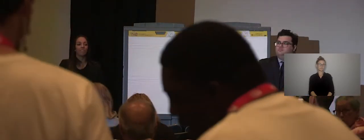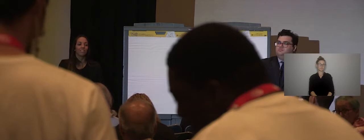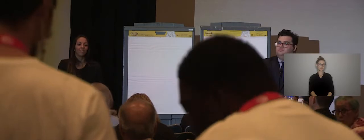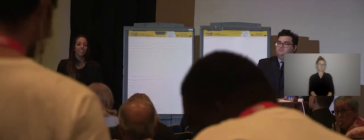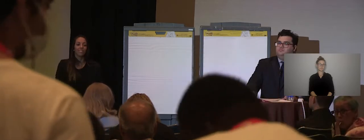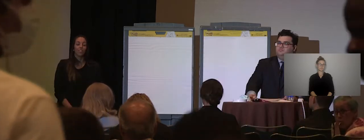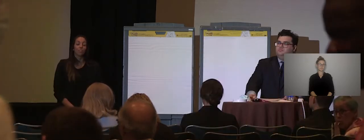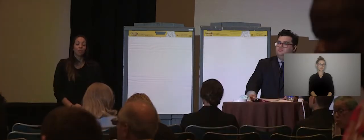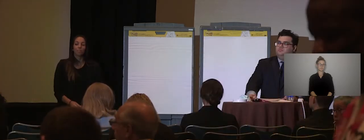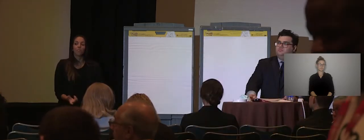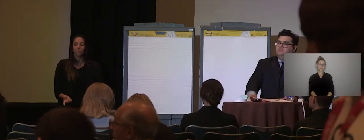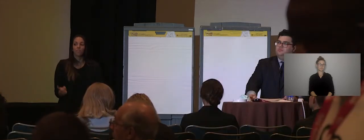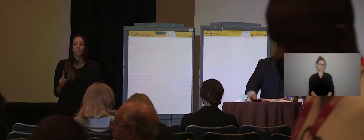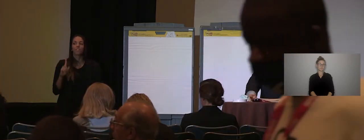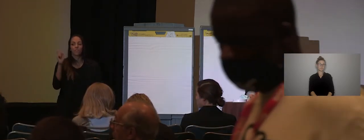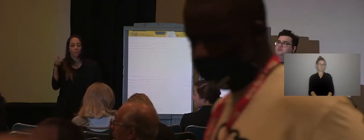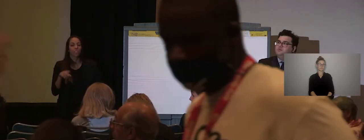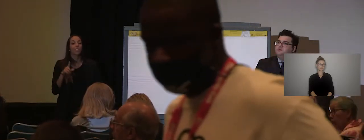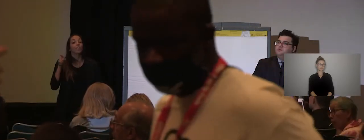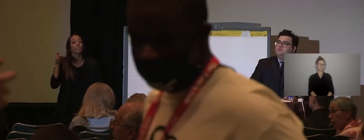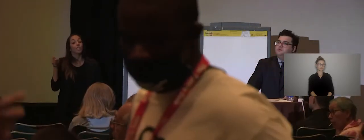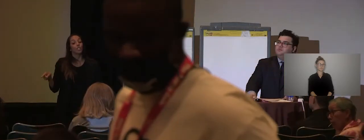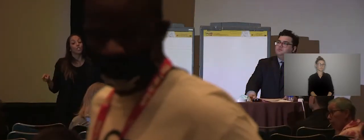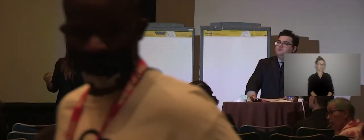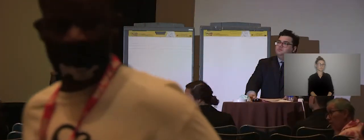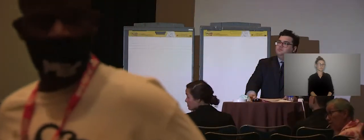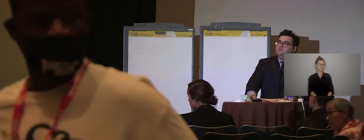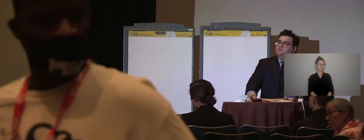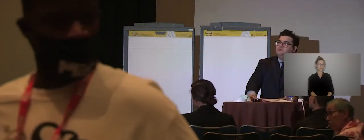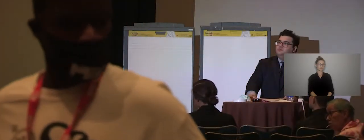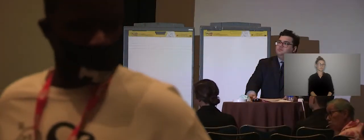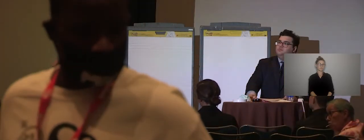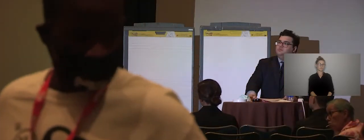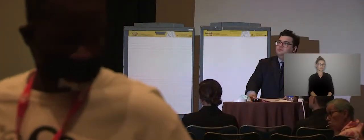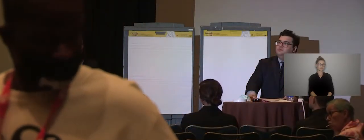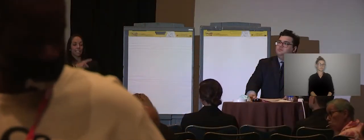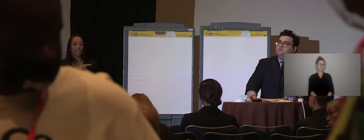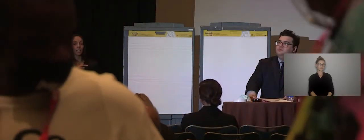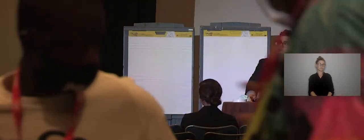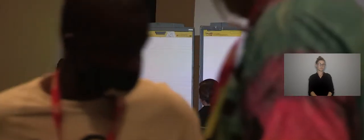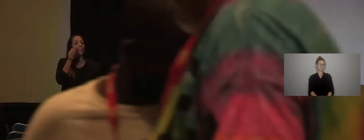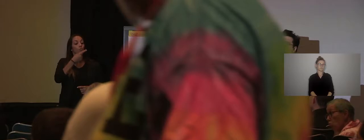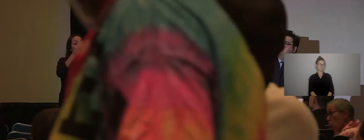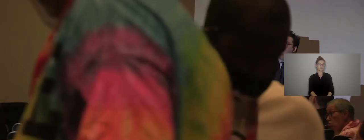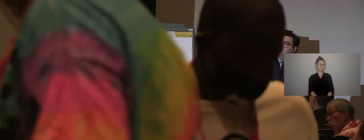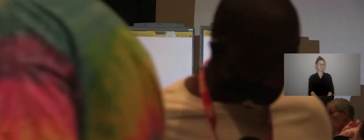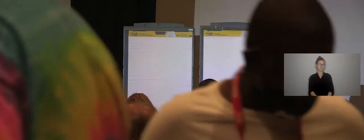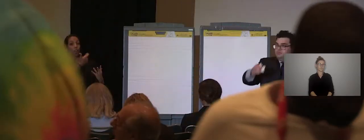Okay, so she's asking the questions that she's asking is if you've